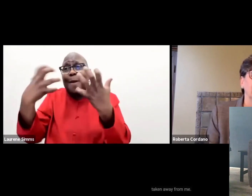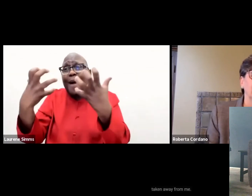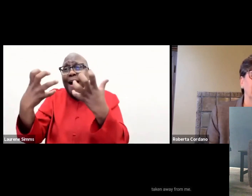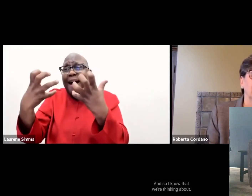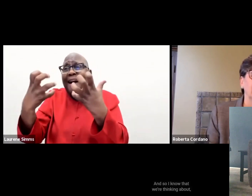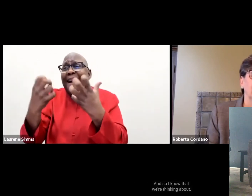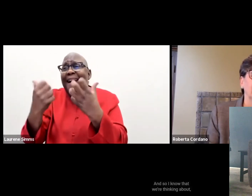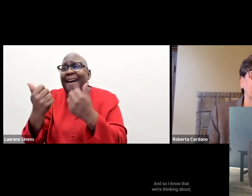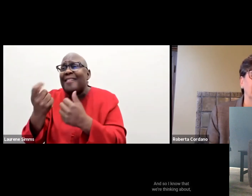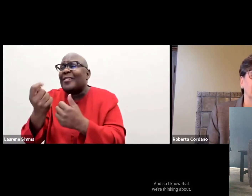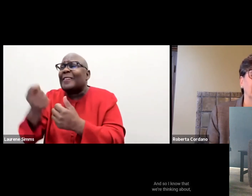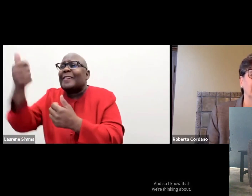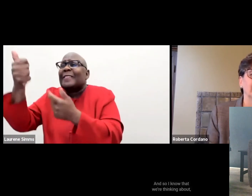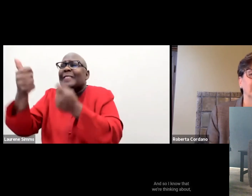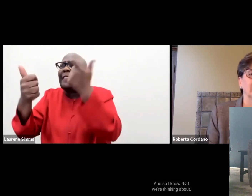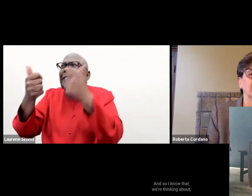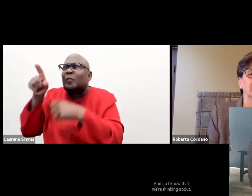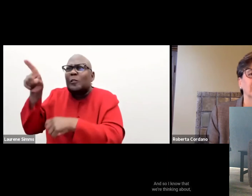me.